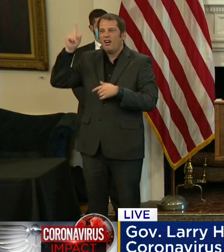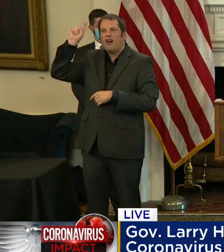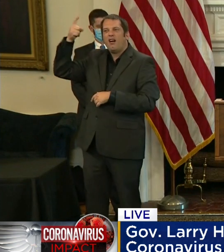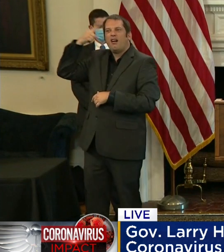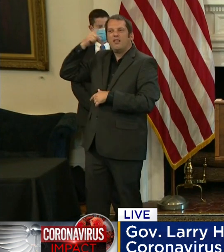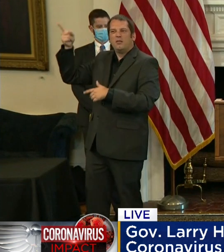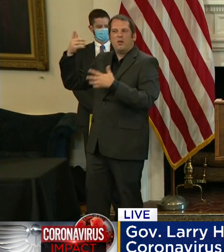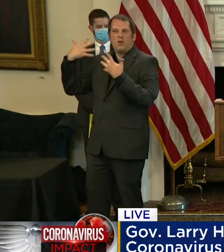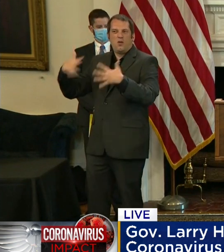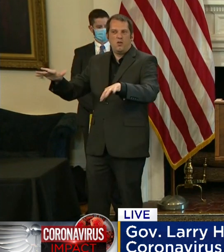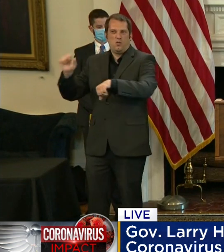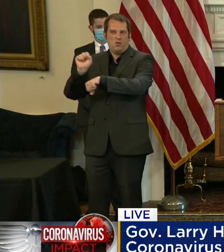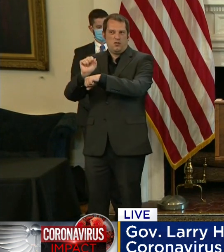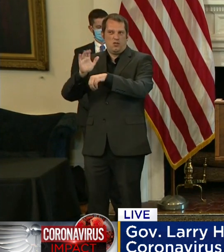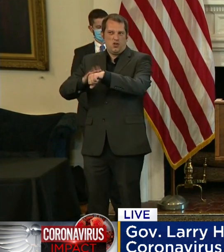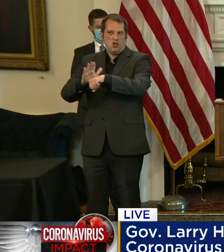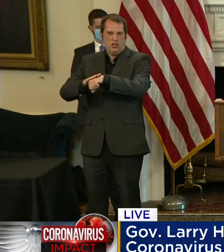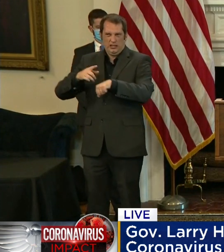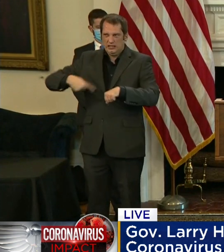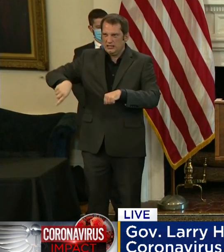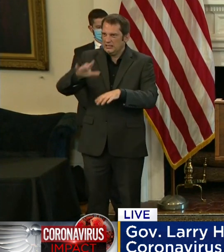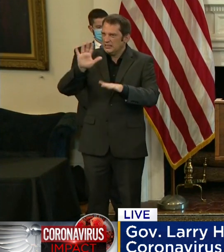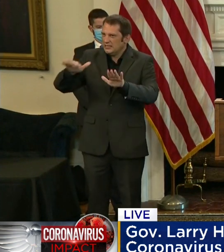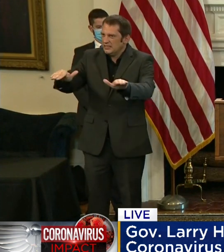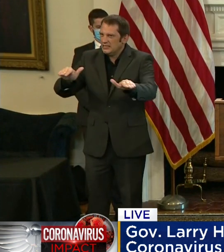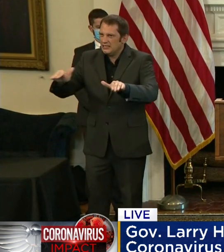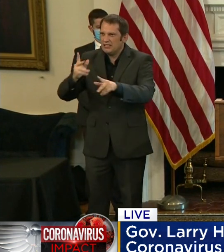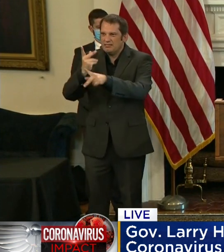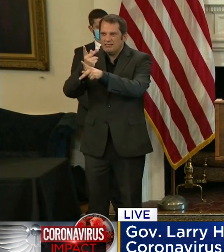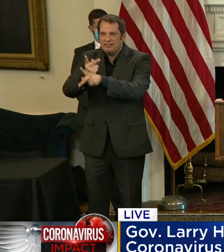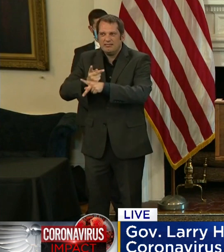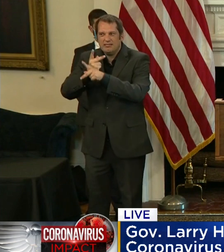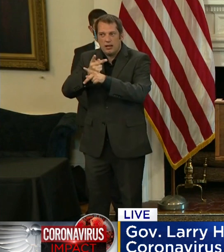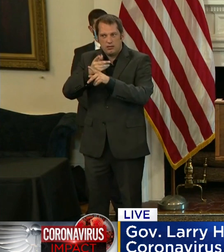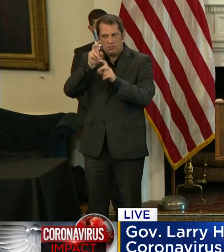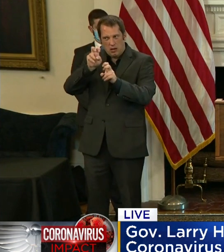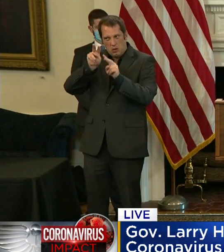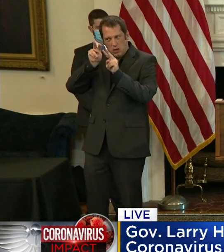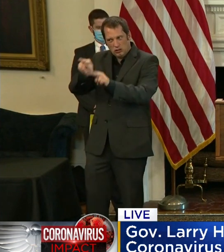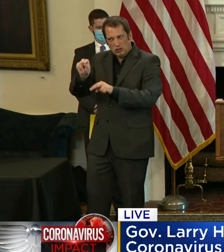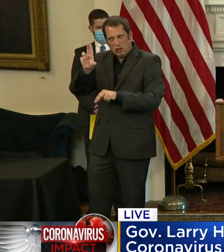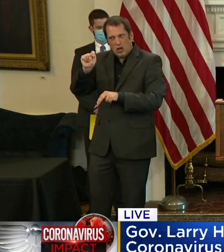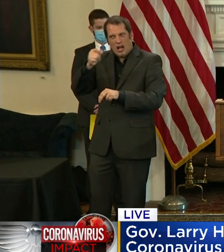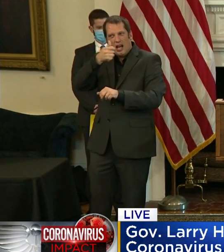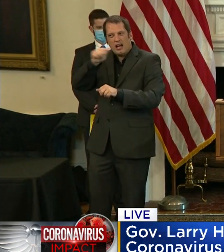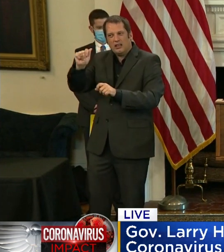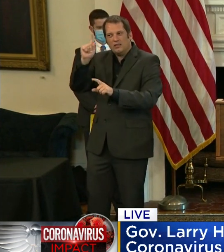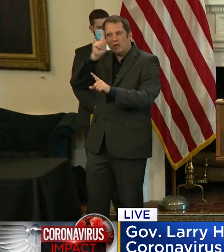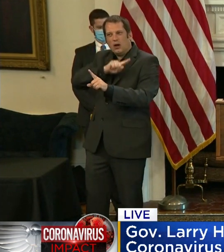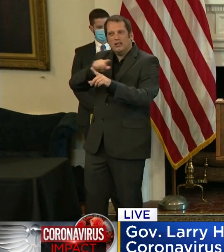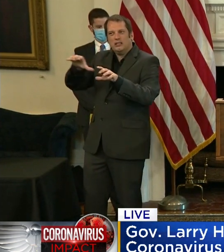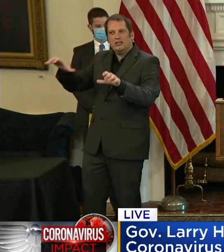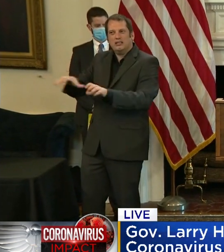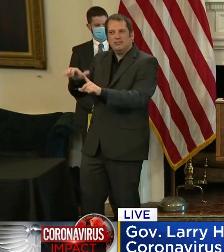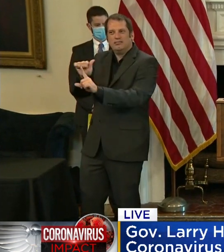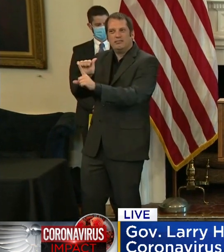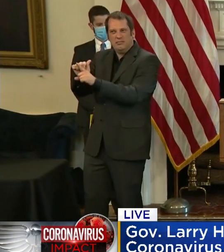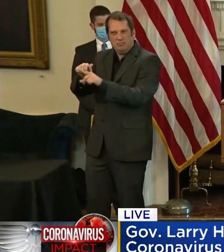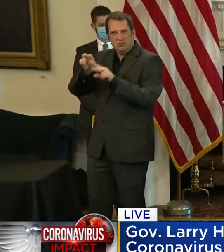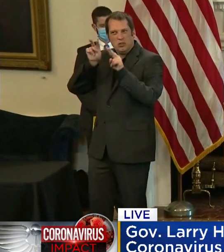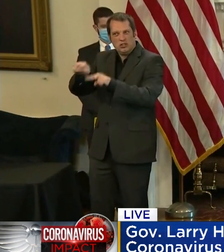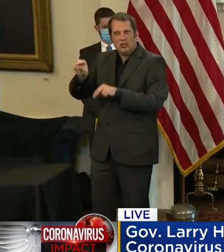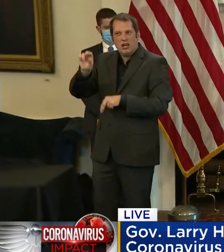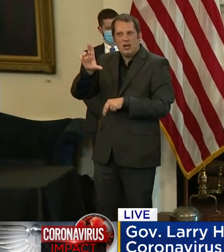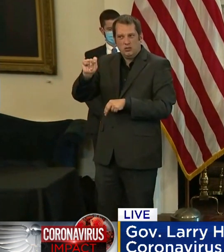activity. As states across the country continue to experience unprecedented volume of claims, fraudsters are capitalizing upon